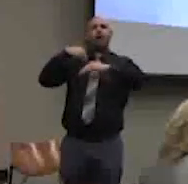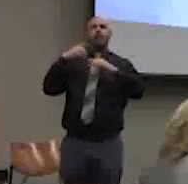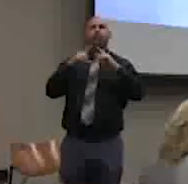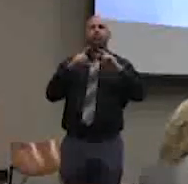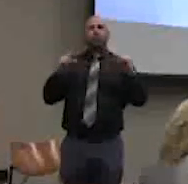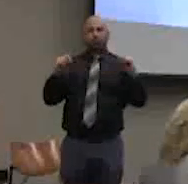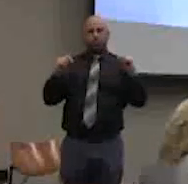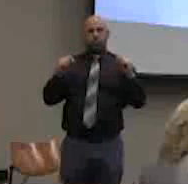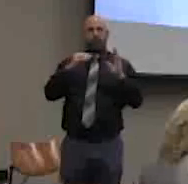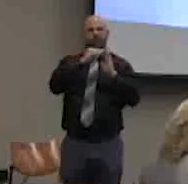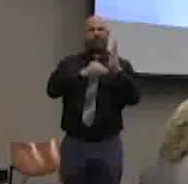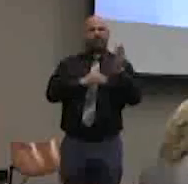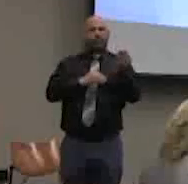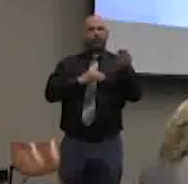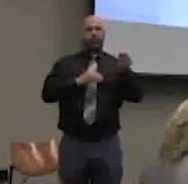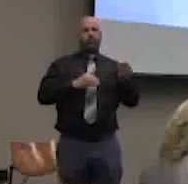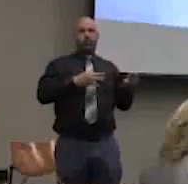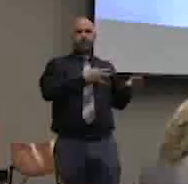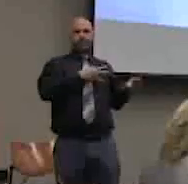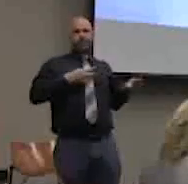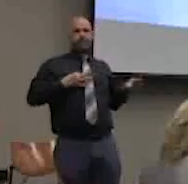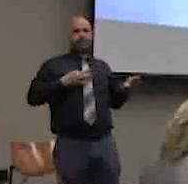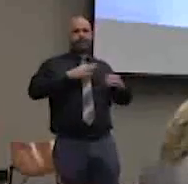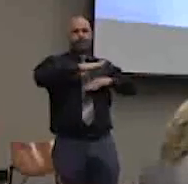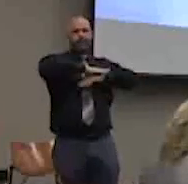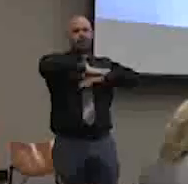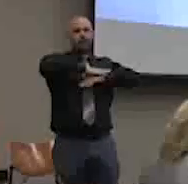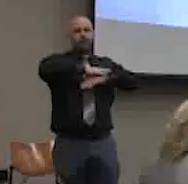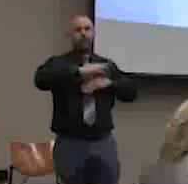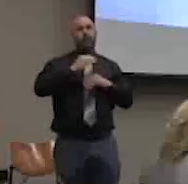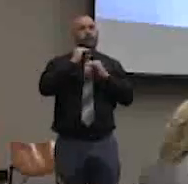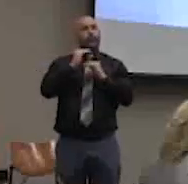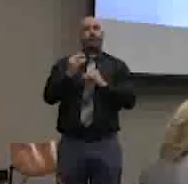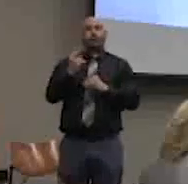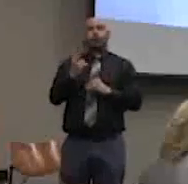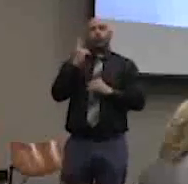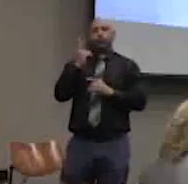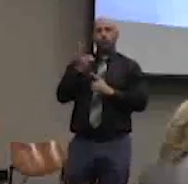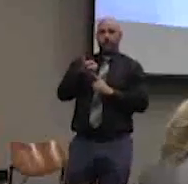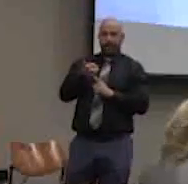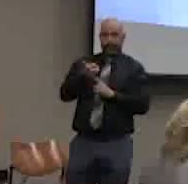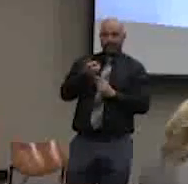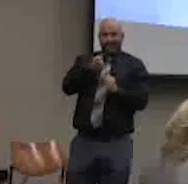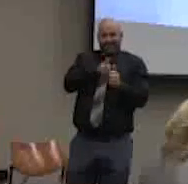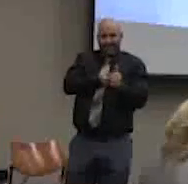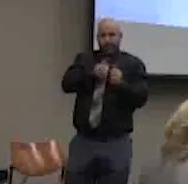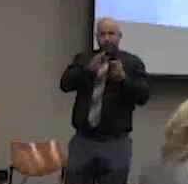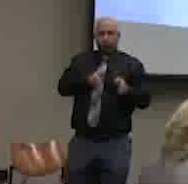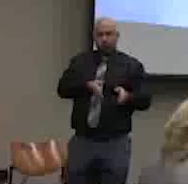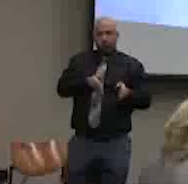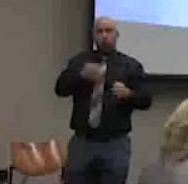And turn it into the staff table. Public comment is limited to 2 minutes per individual or 5 minutes per group.